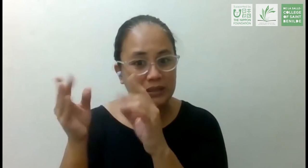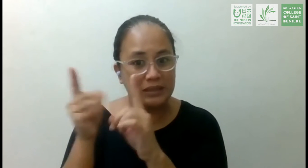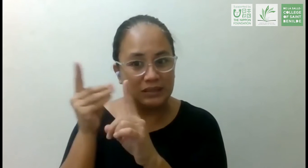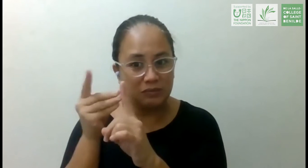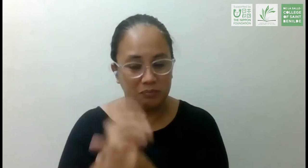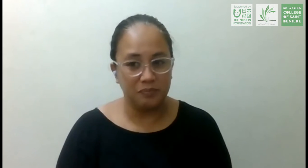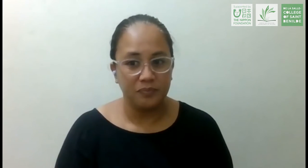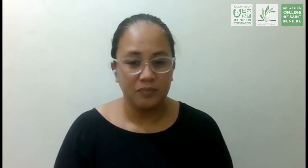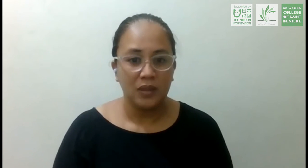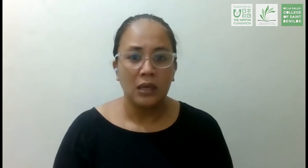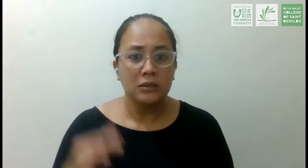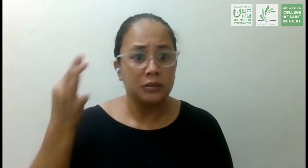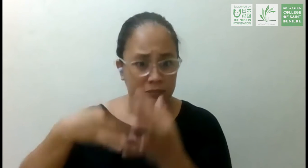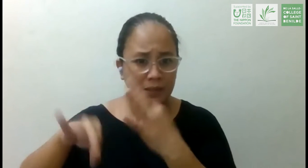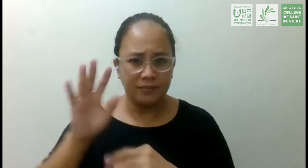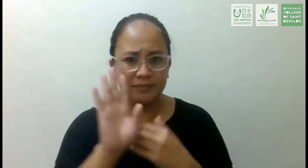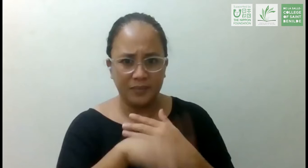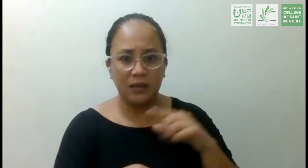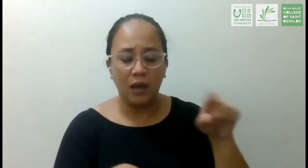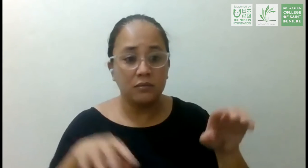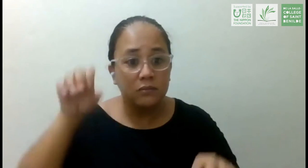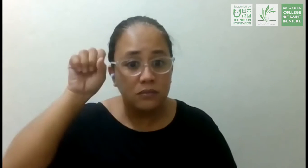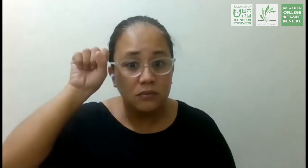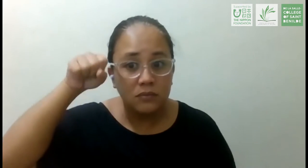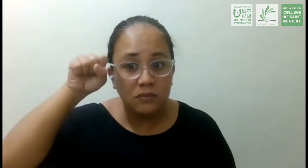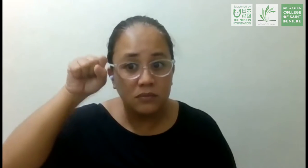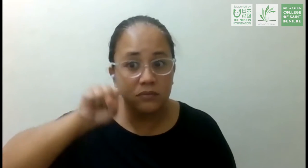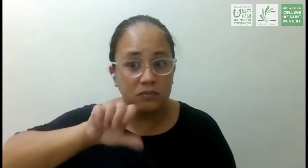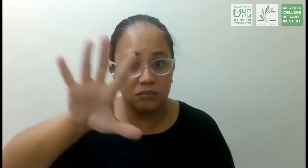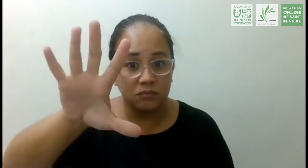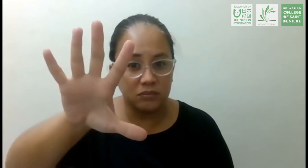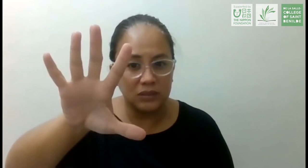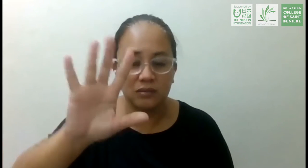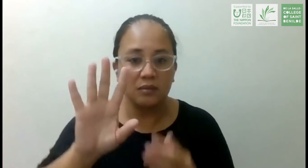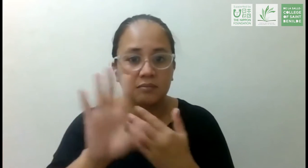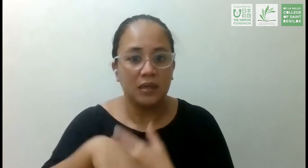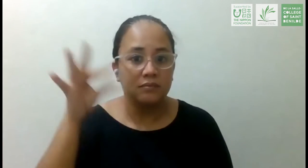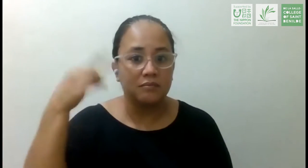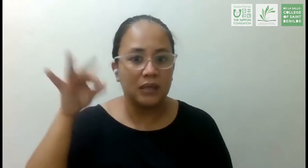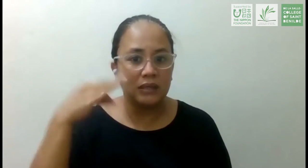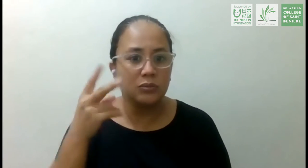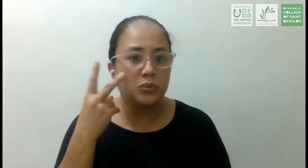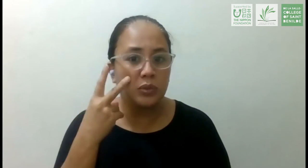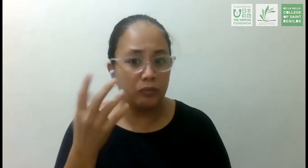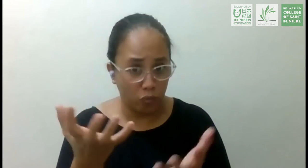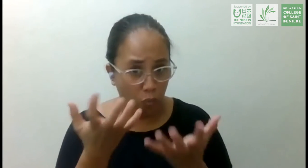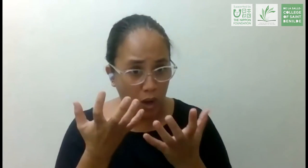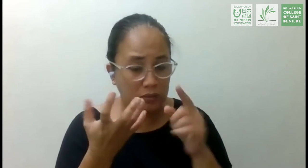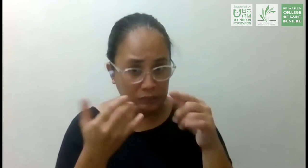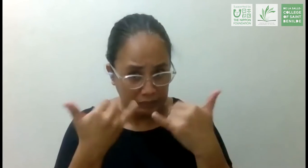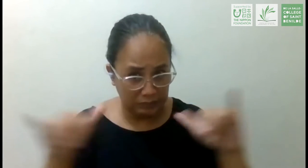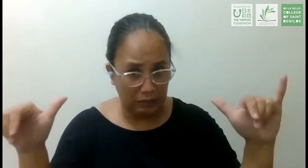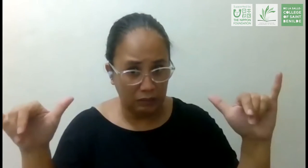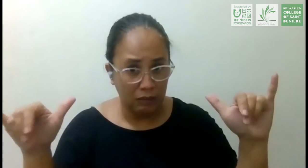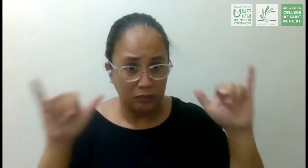So Ming, let's go back to Shock, let's put it up. And Ming, let's go back and find out if we want to keep the same sign or